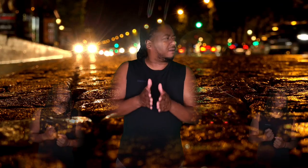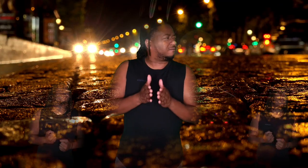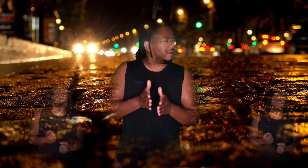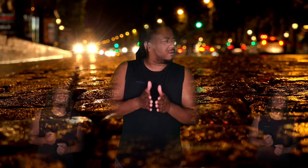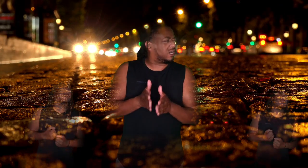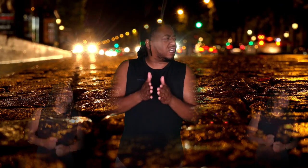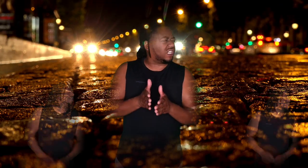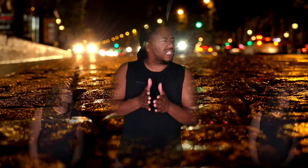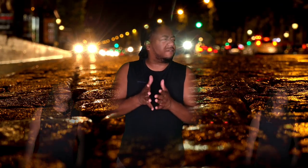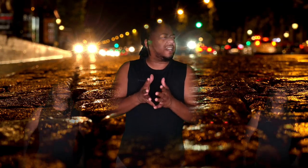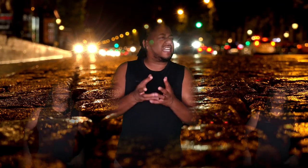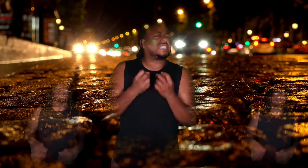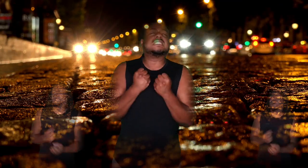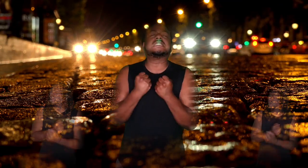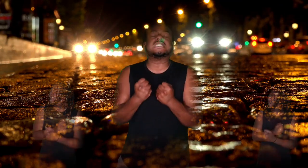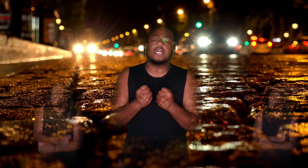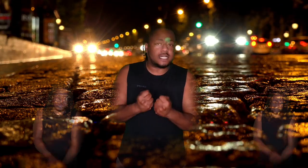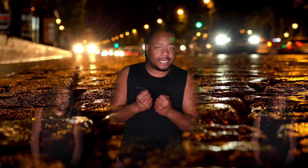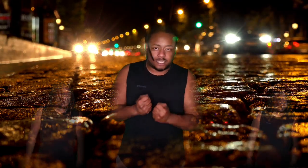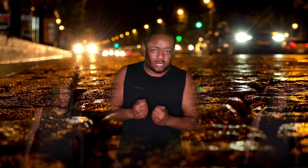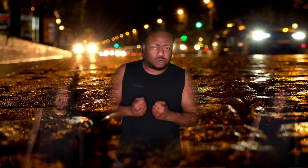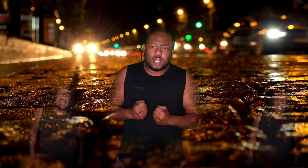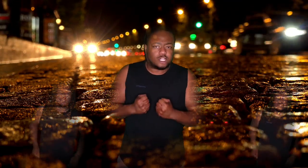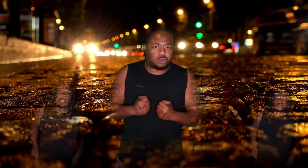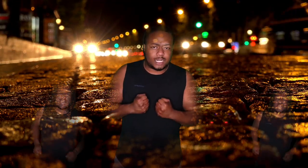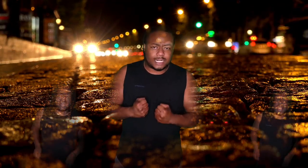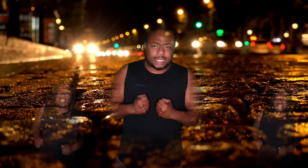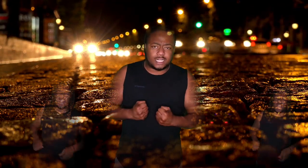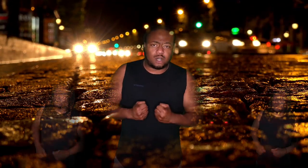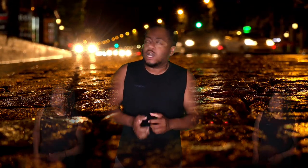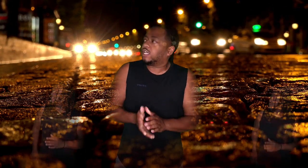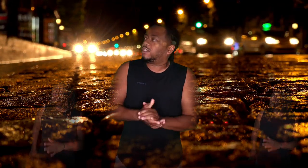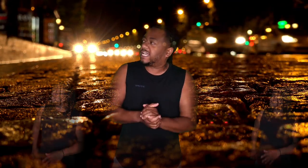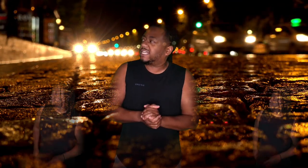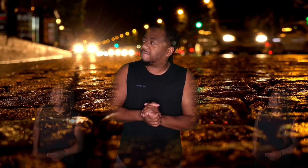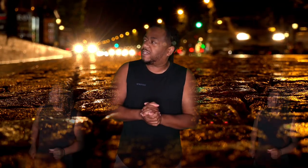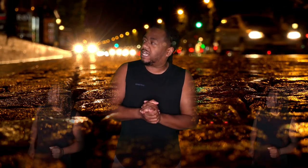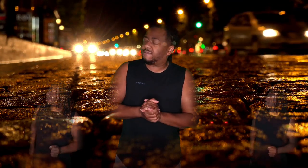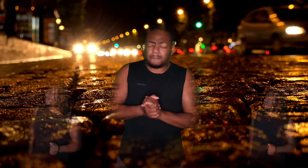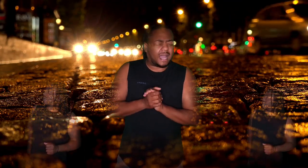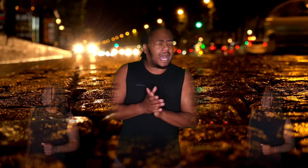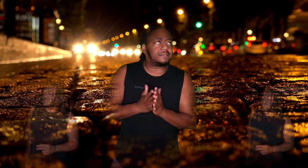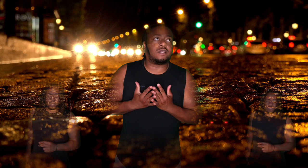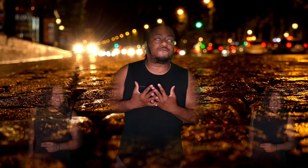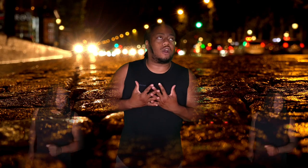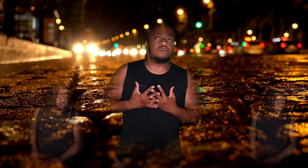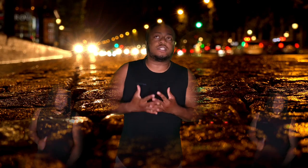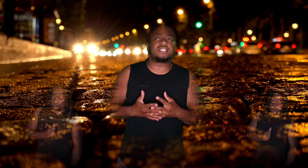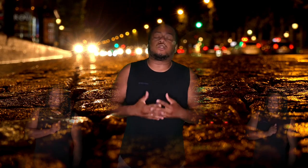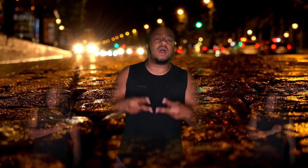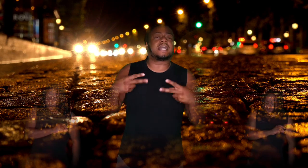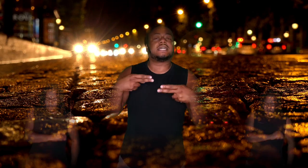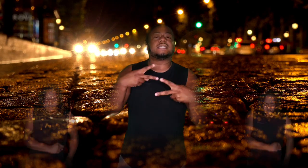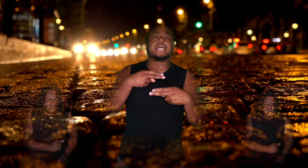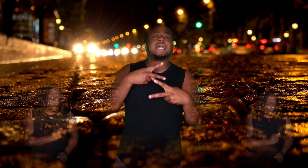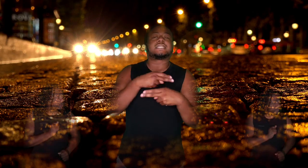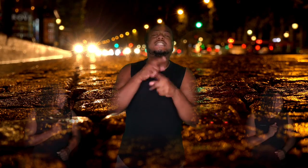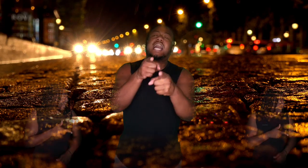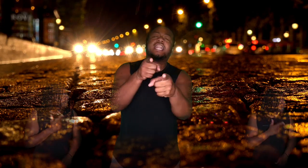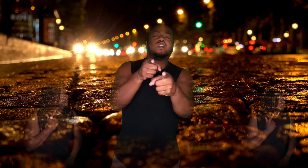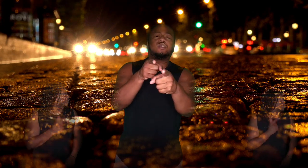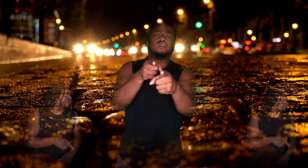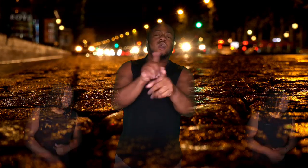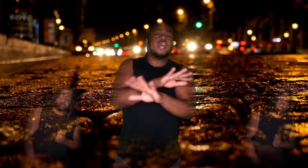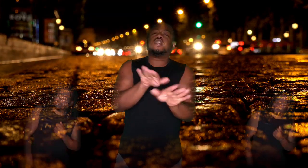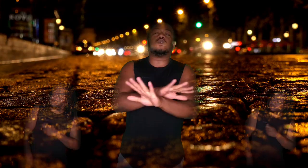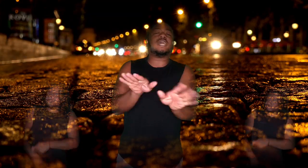bringing up stuff and what we could have had. Let it go, sweetie, let it go. You said I'm forgiven, but I'm still froze. This is why I cut ties, cause